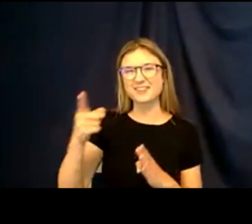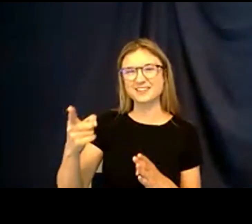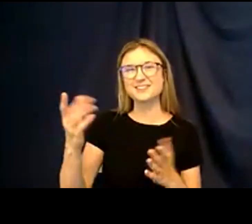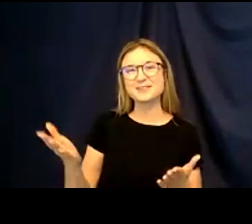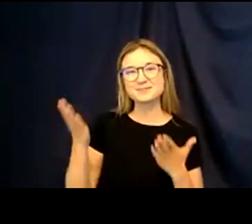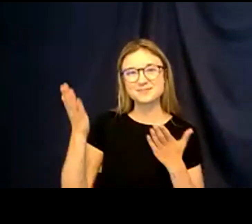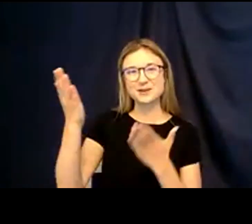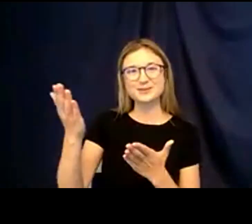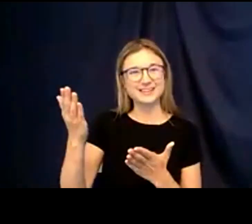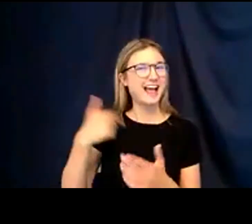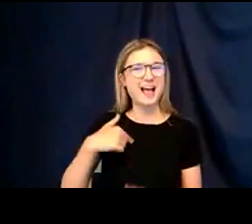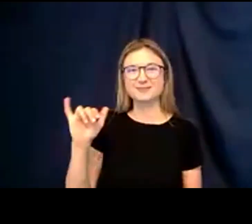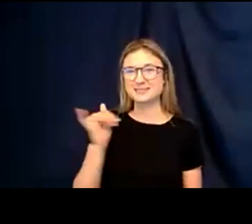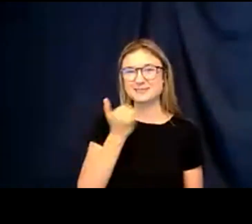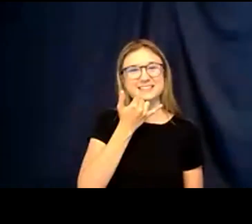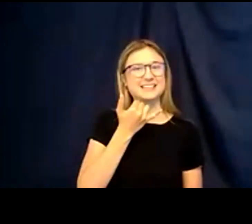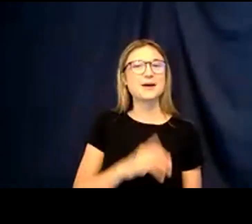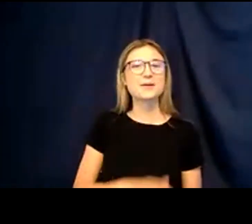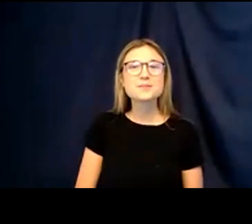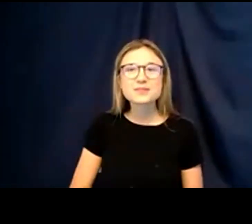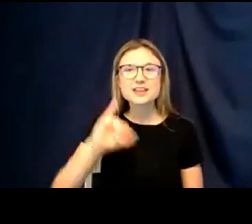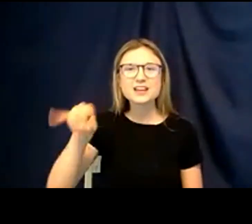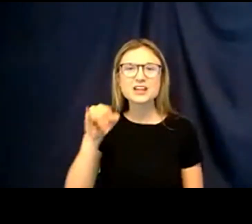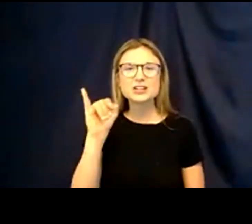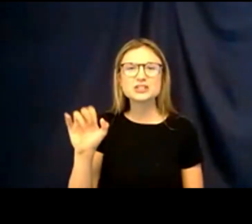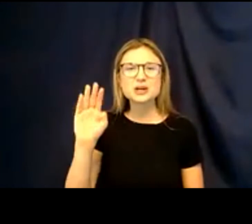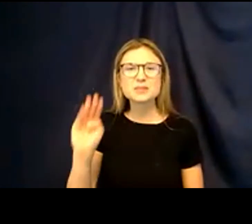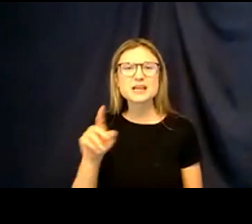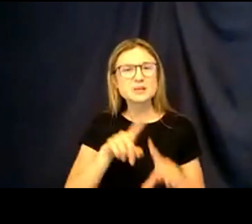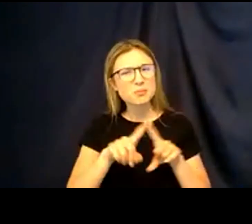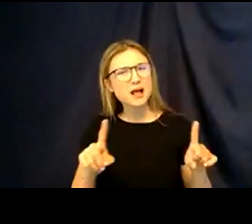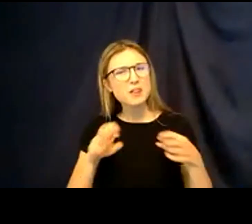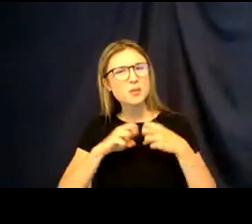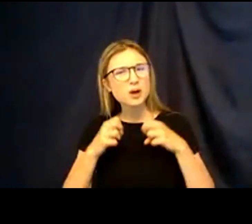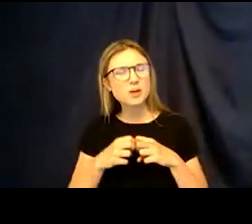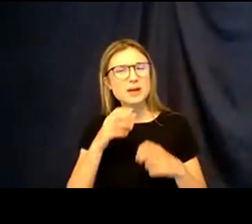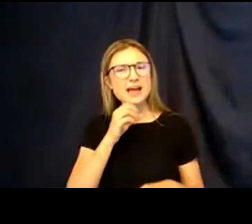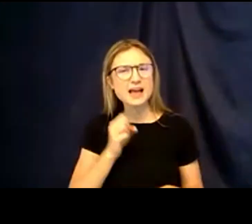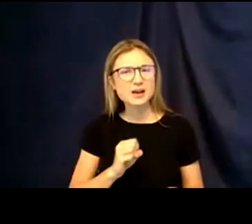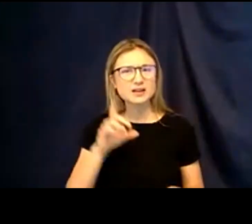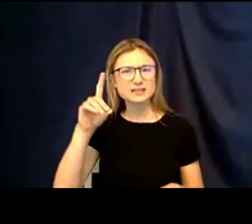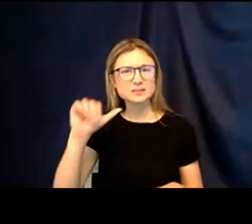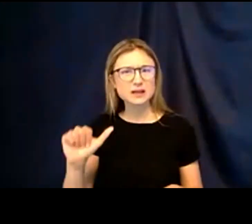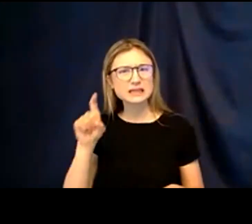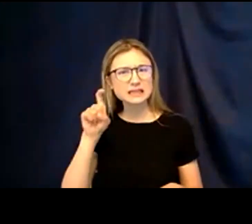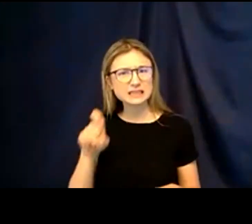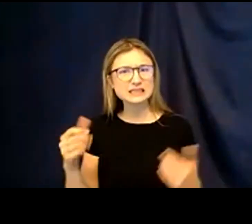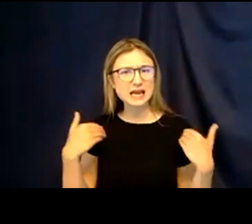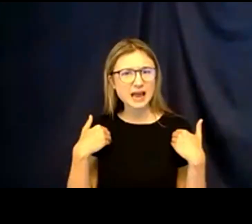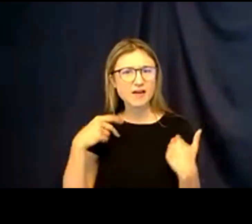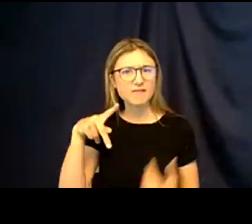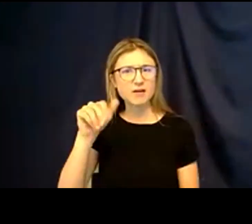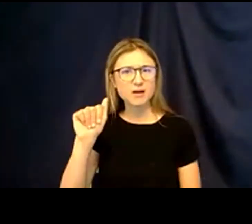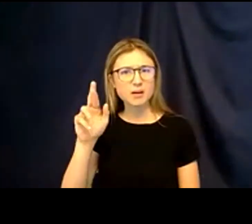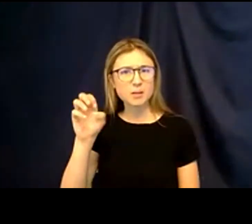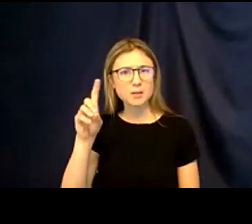bad. Isn't the issue that we want elderly and disability to have parity? Yes. We